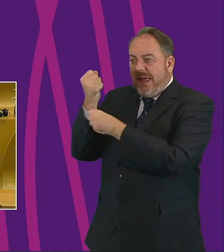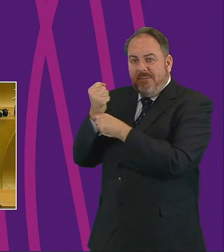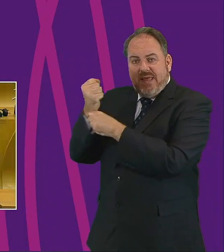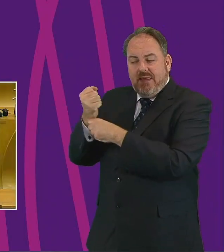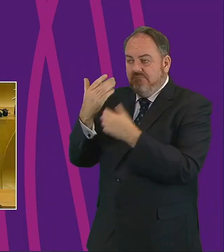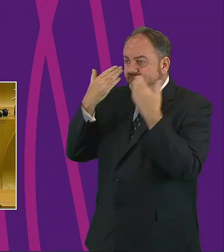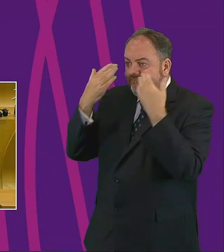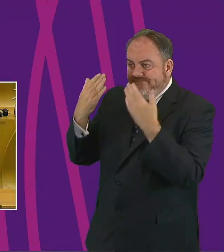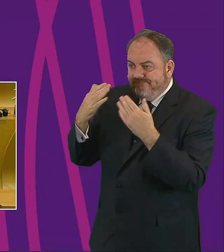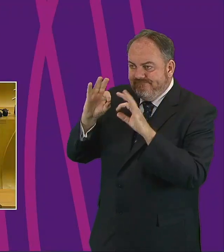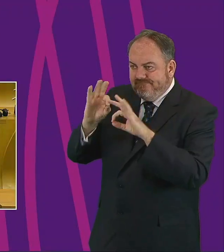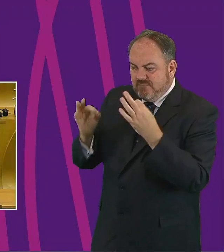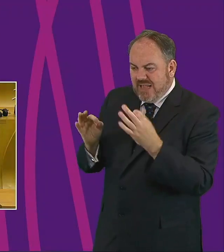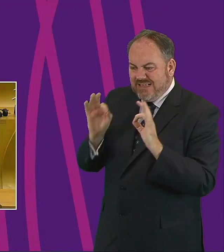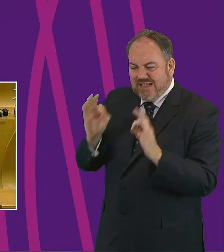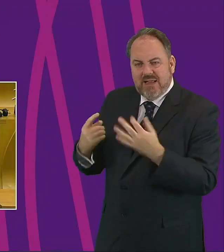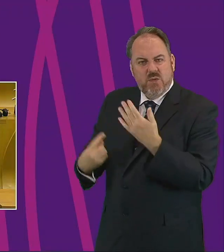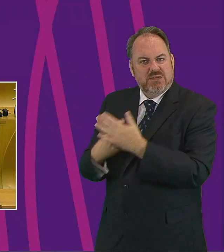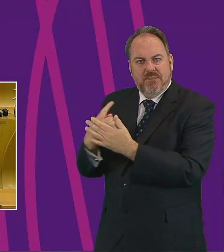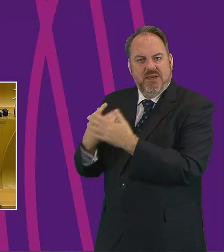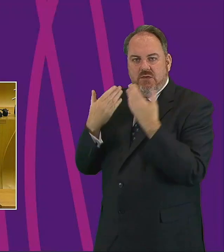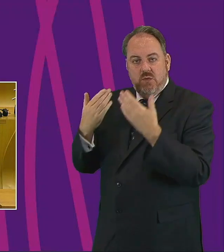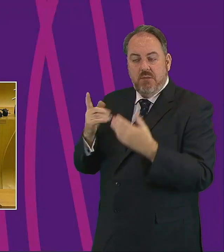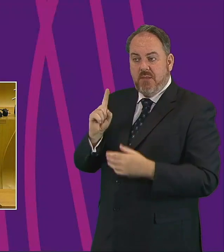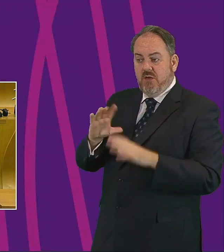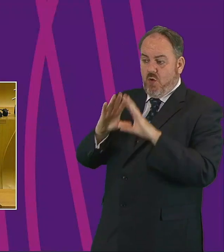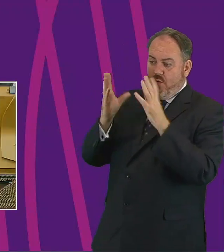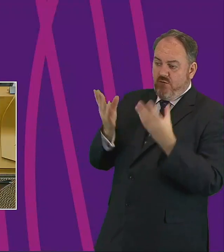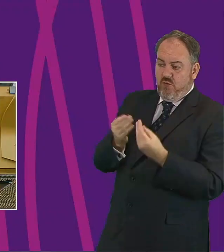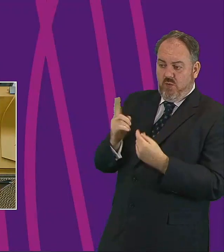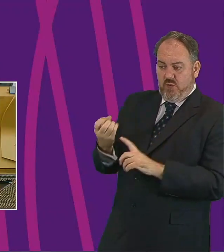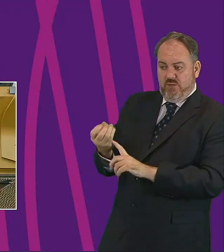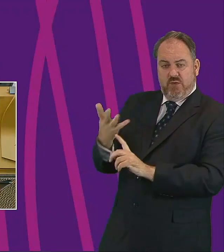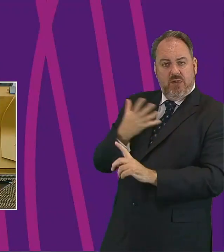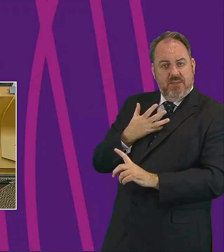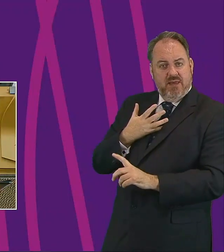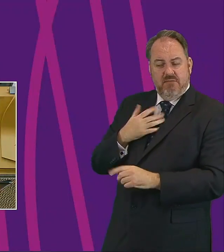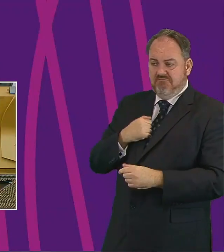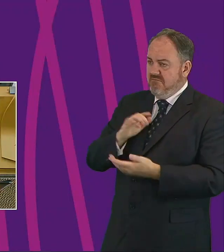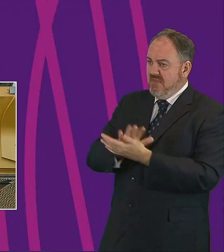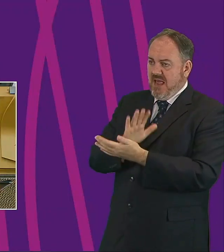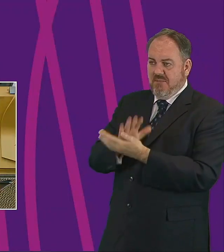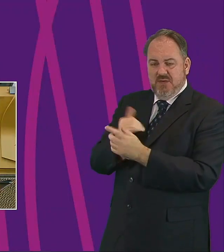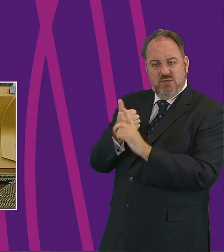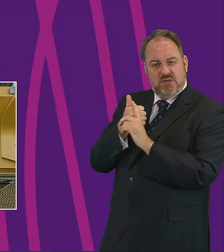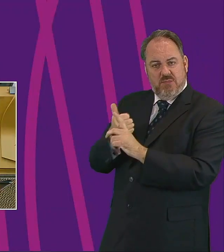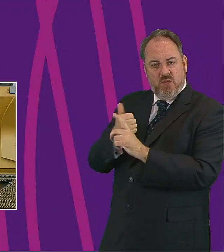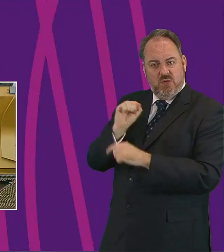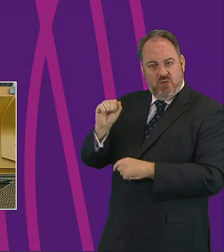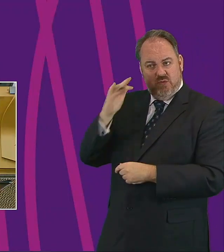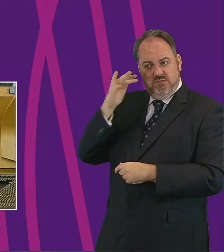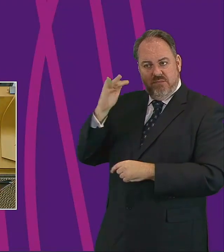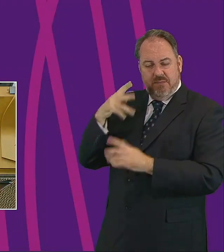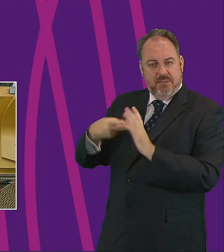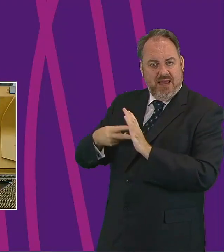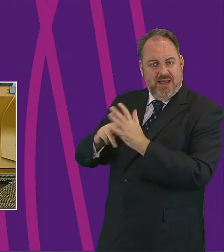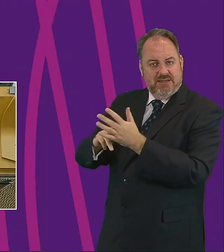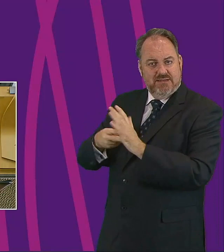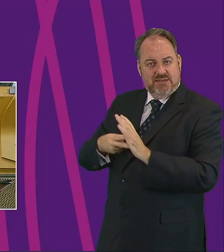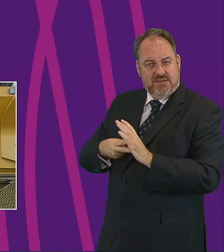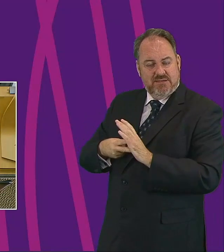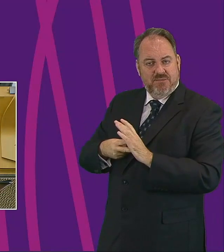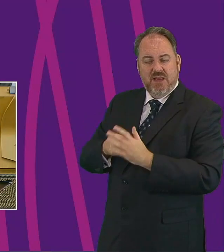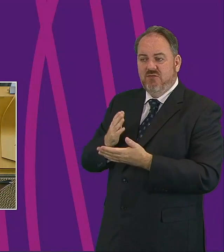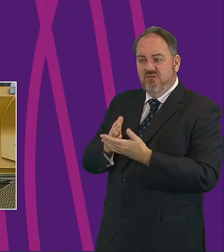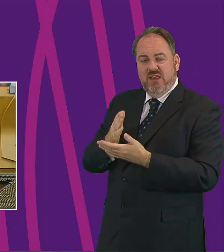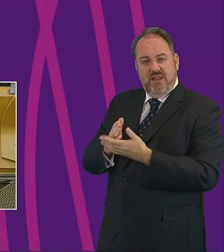sounds as if it is something that, yes, we would support, and would be happy again to look at the practical steps we can take to turn